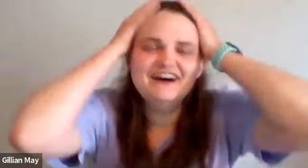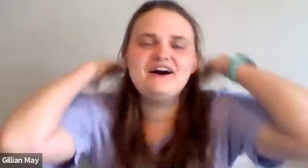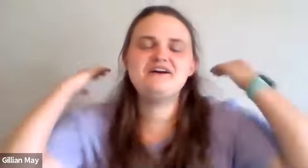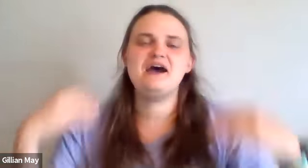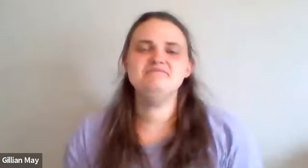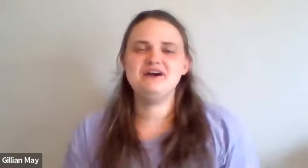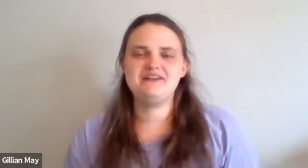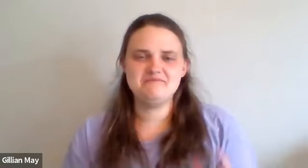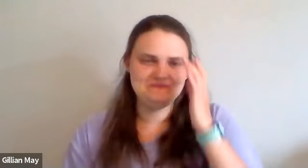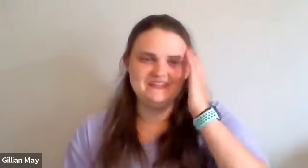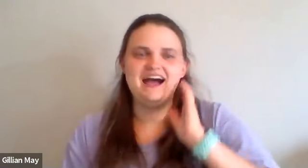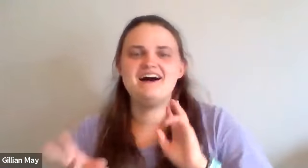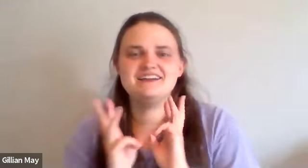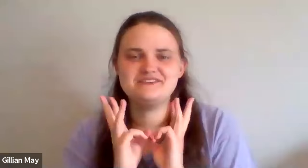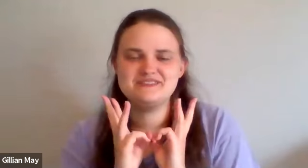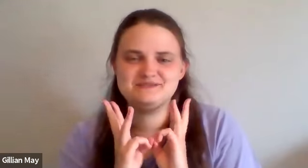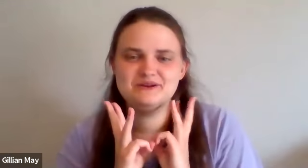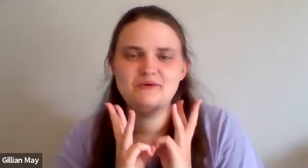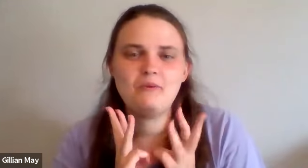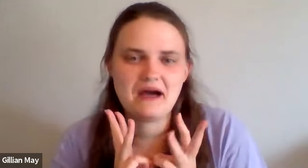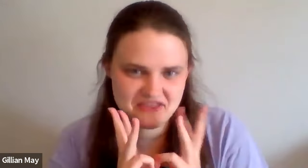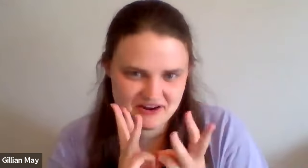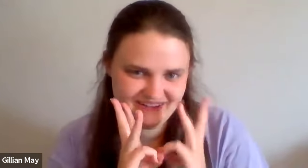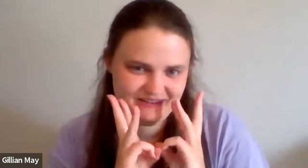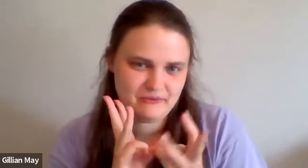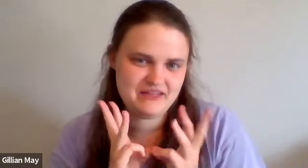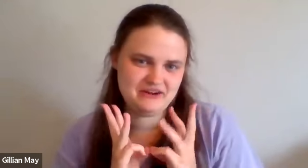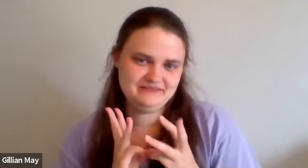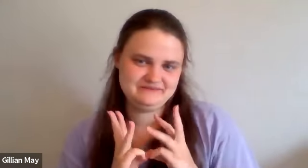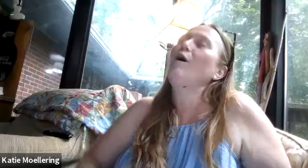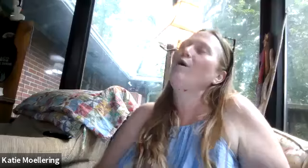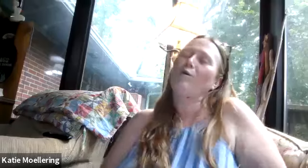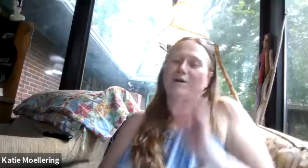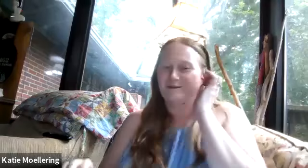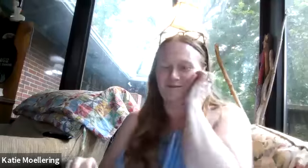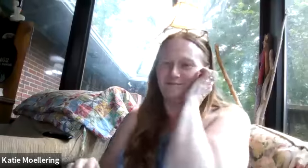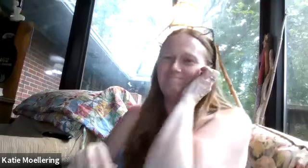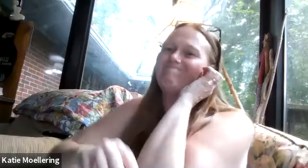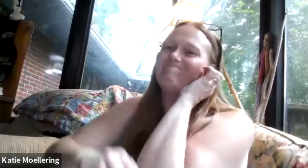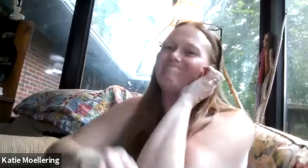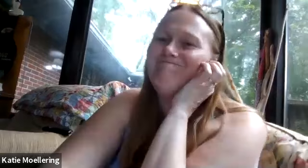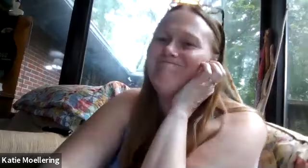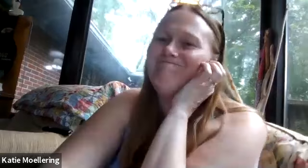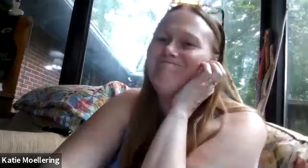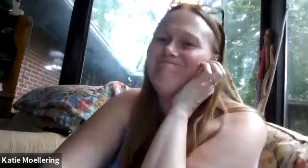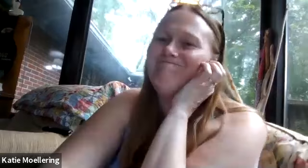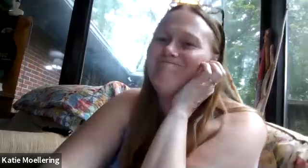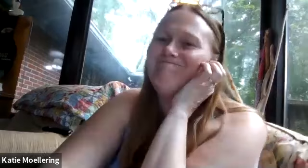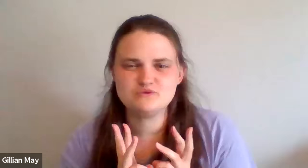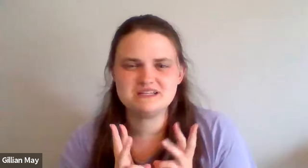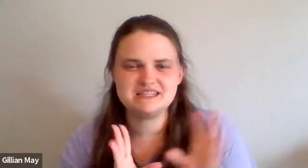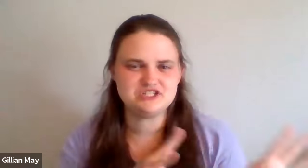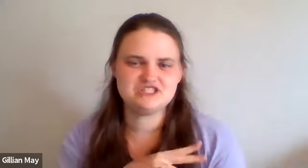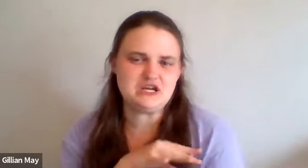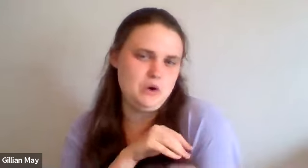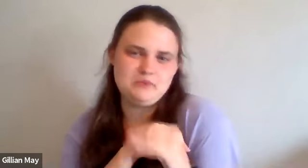okay. Not sure what was going on there. I'll give you this one. Weather. Oh. Weather. I think this was one of those ones that was just